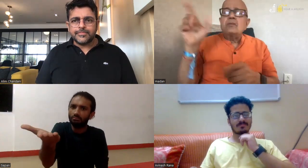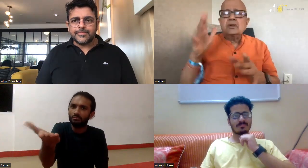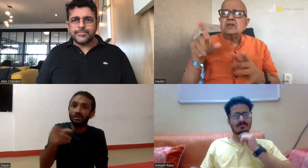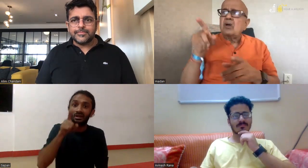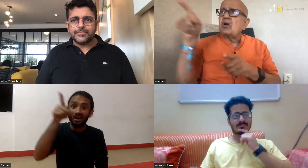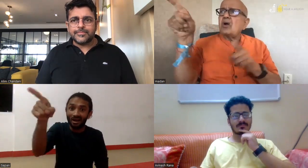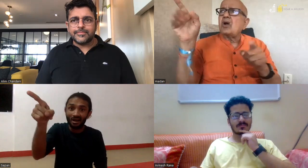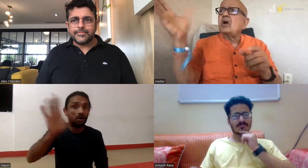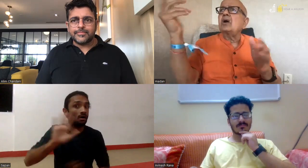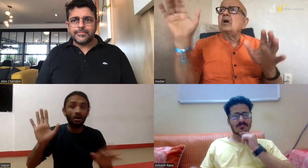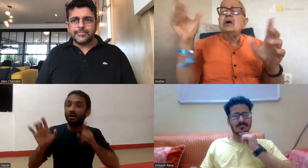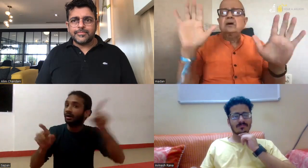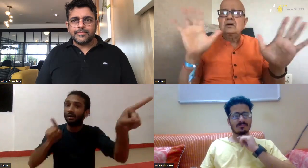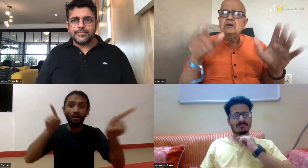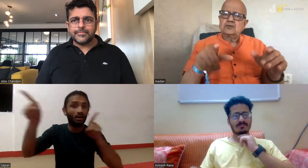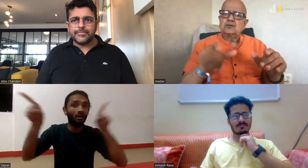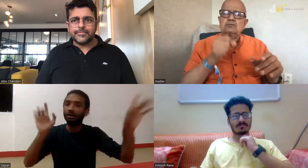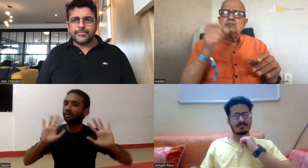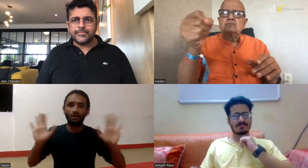fine.